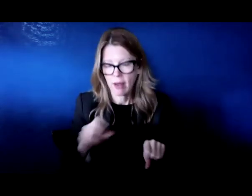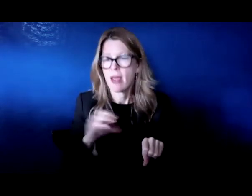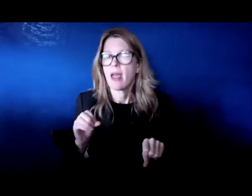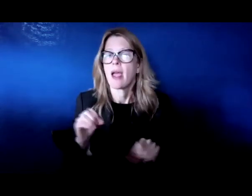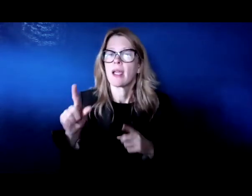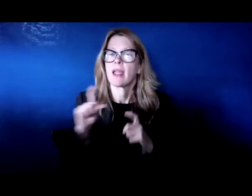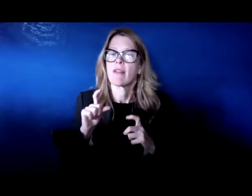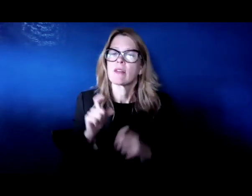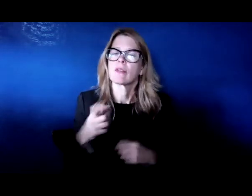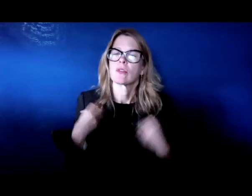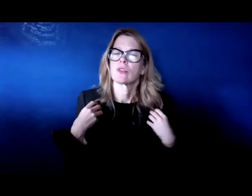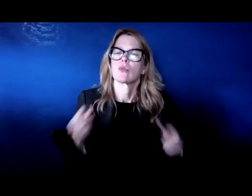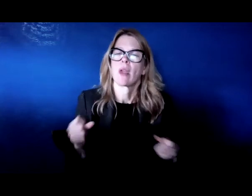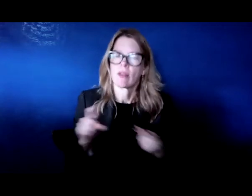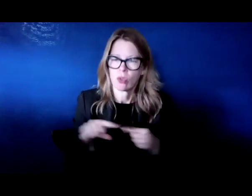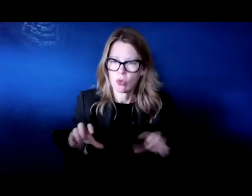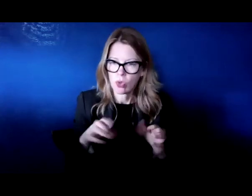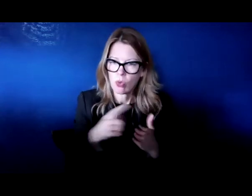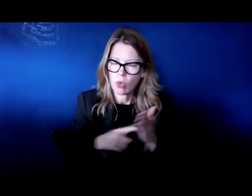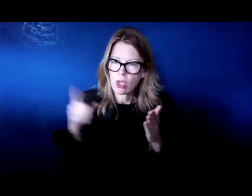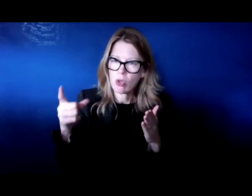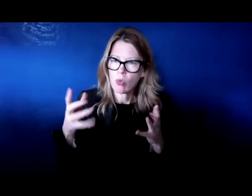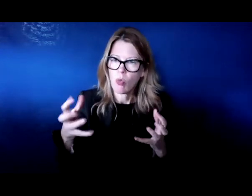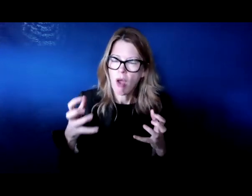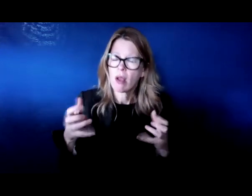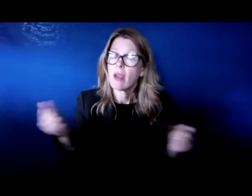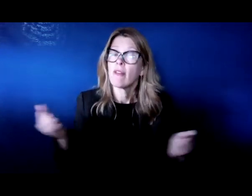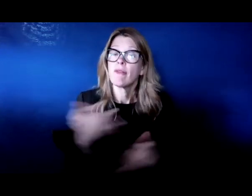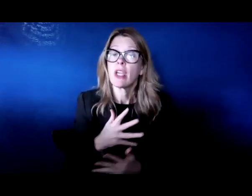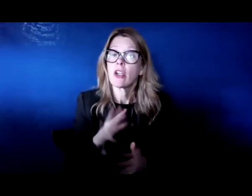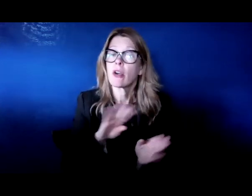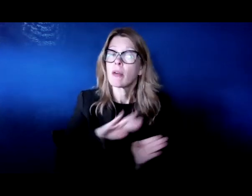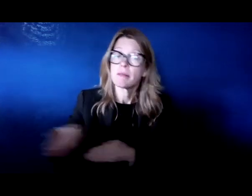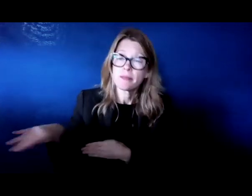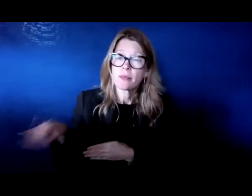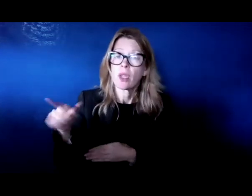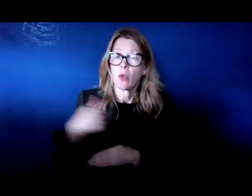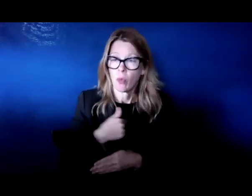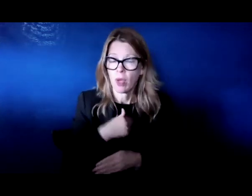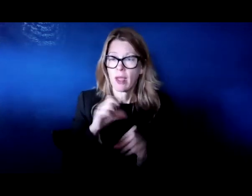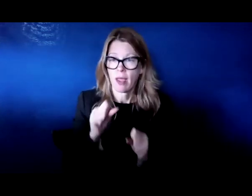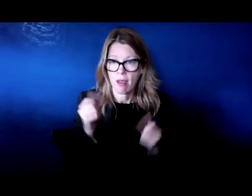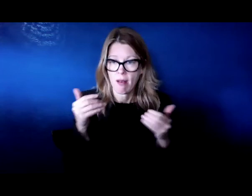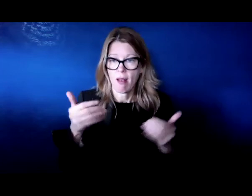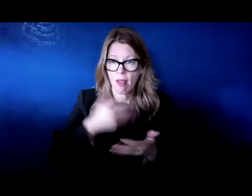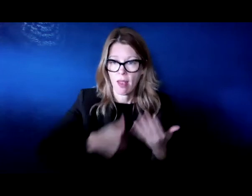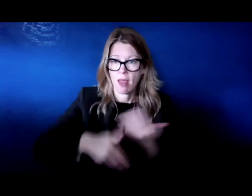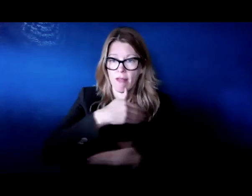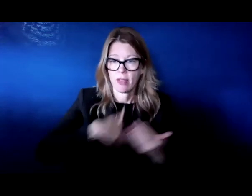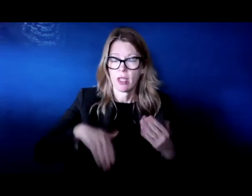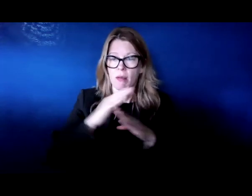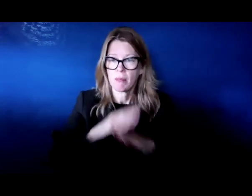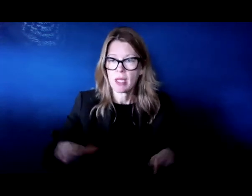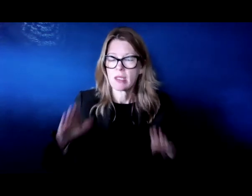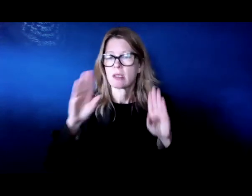and that we, being delivered from the fear of all enemies, may live in peace and quietness, through the mercies of